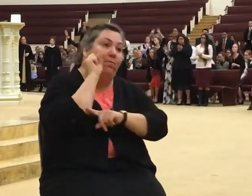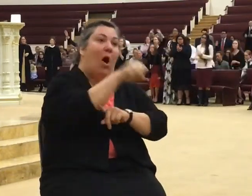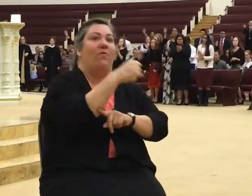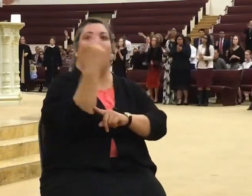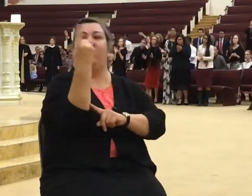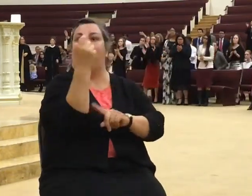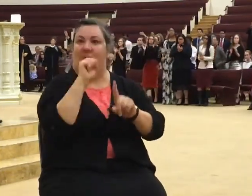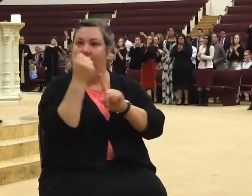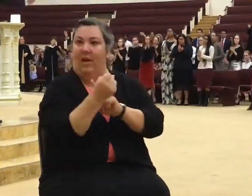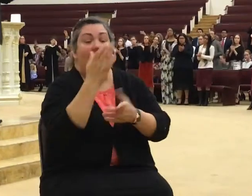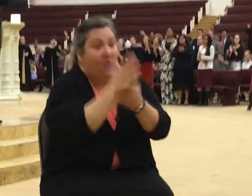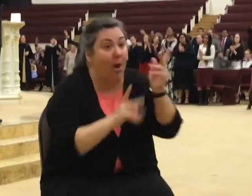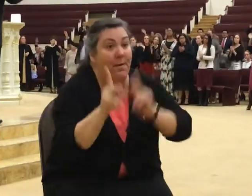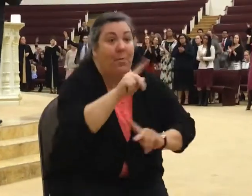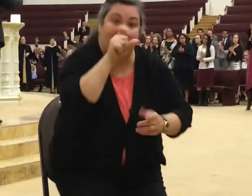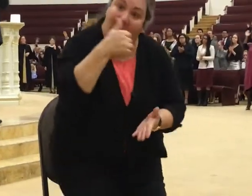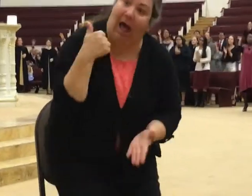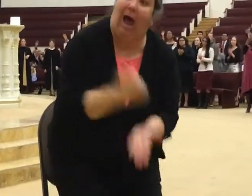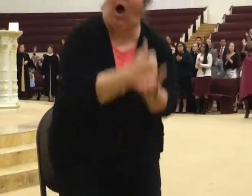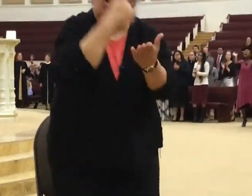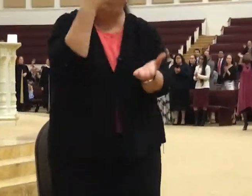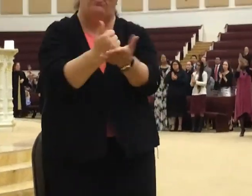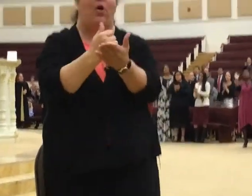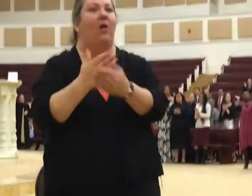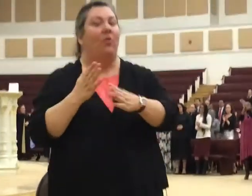that need some help getting across the river.